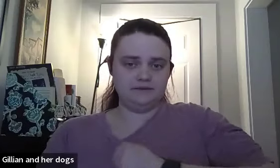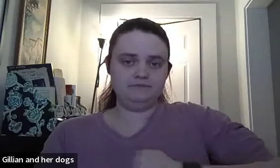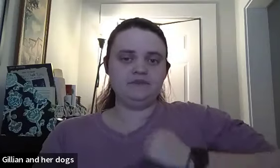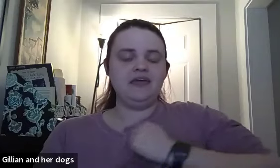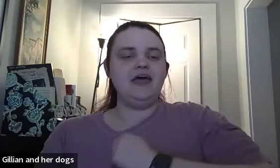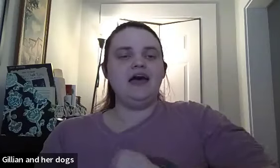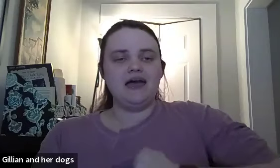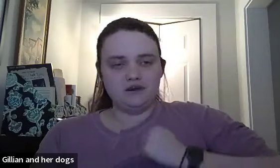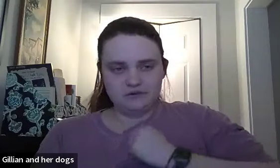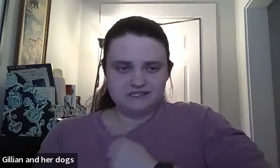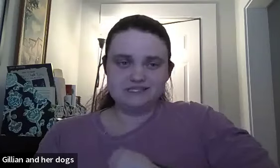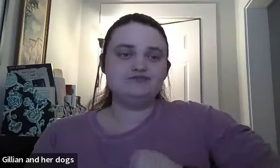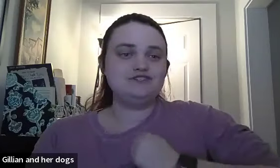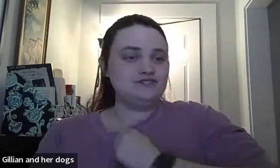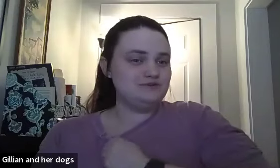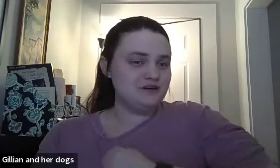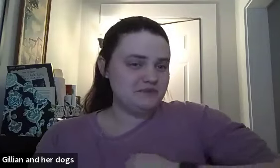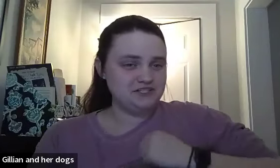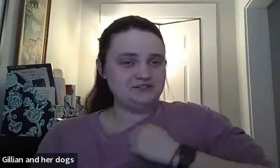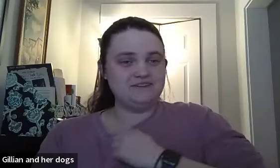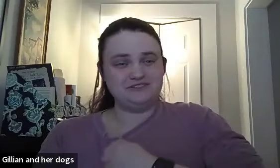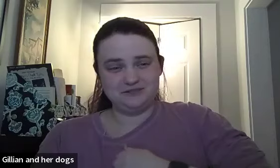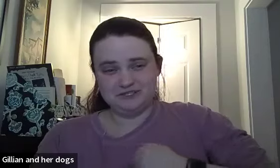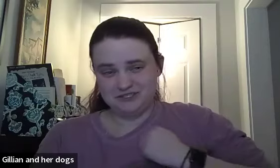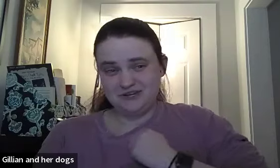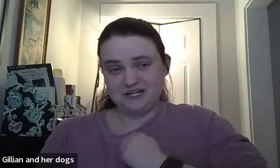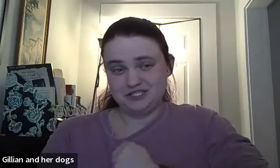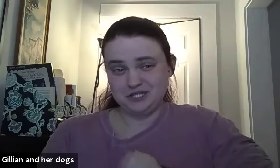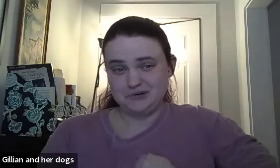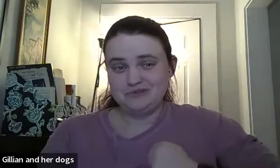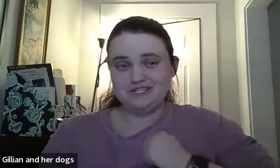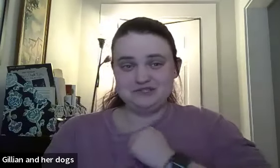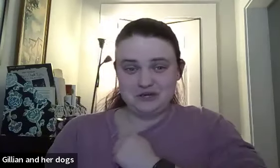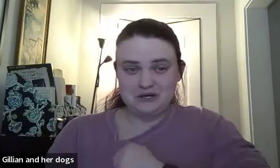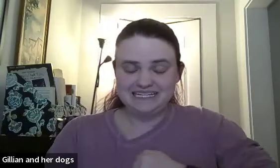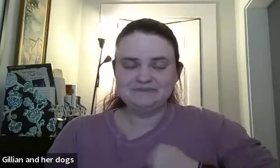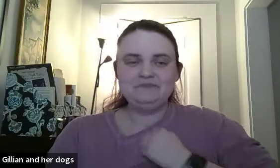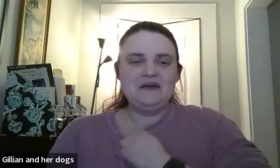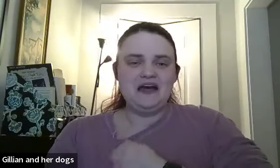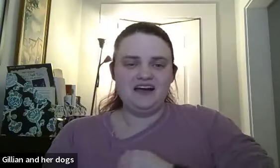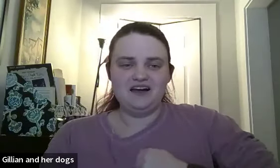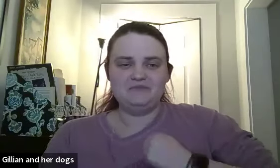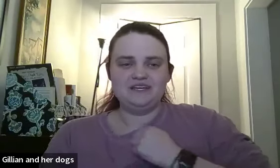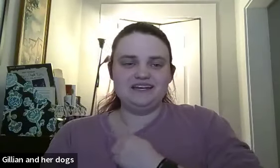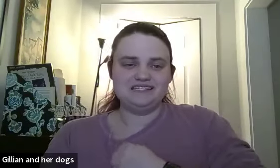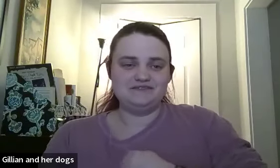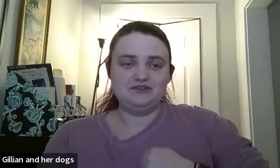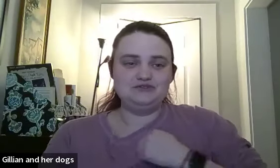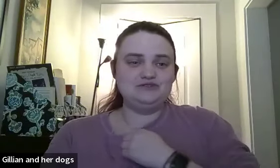Sorry. And I will say you do want to make sure your facial expressions do kind of show that you're sorry. Because if you do